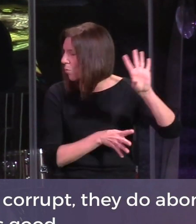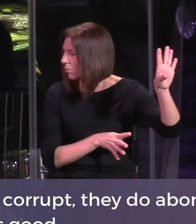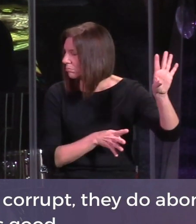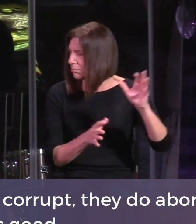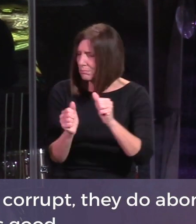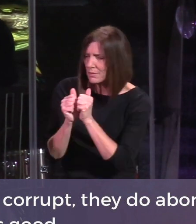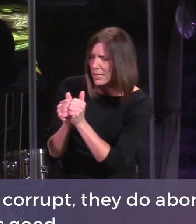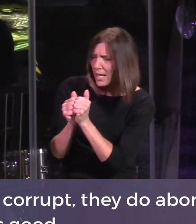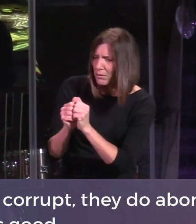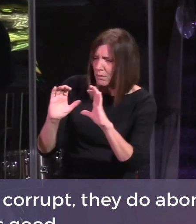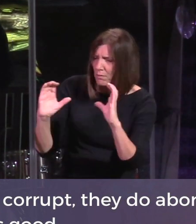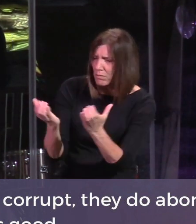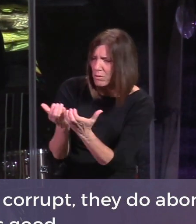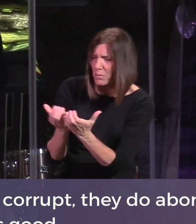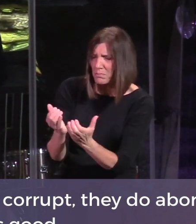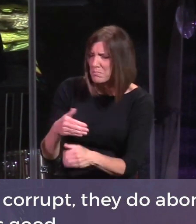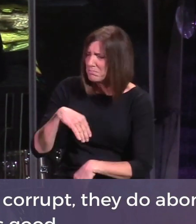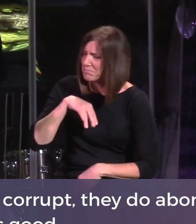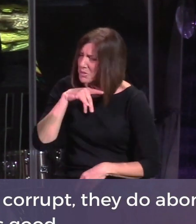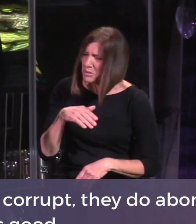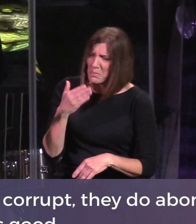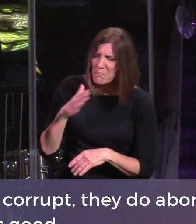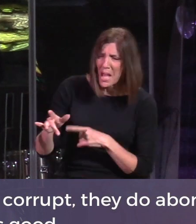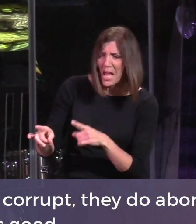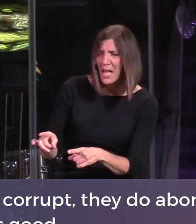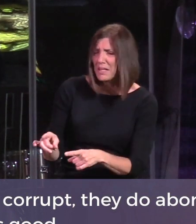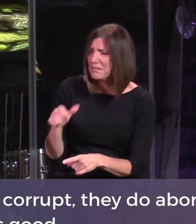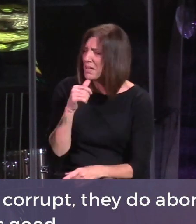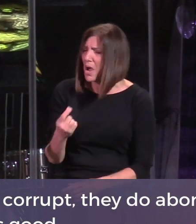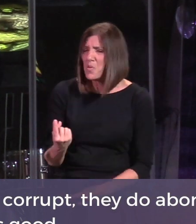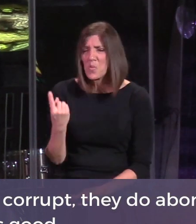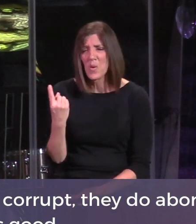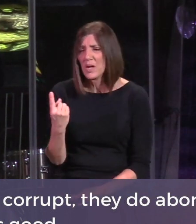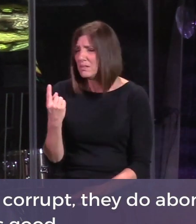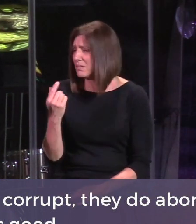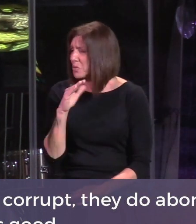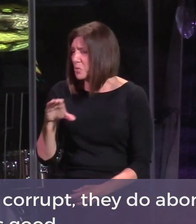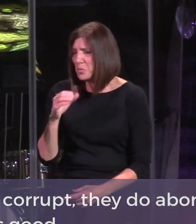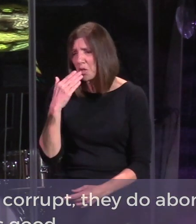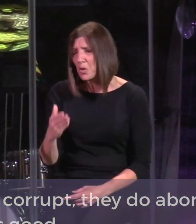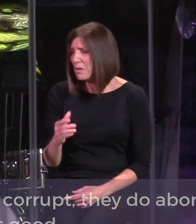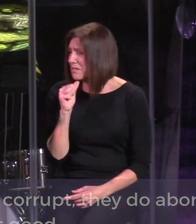corrupt. There is none who does good, not even one.